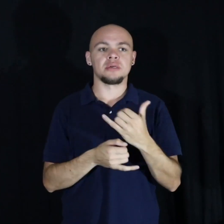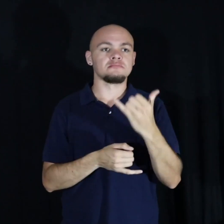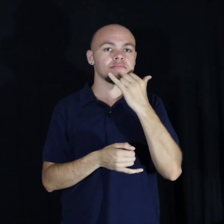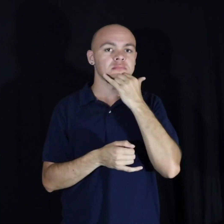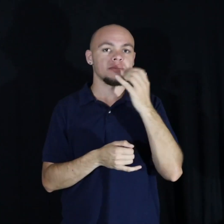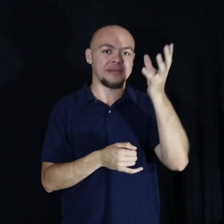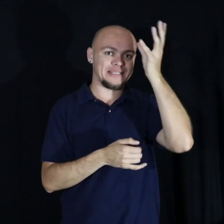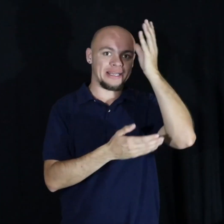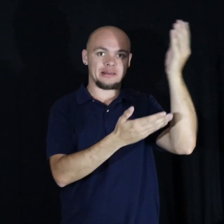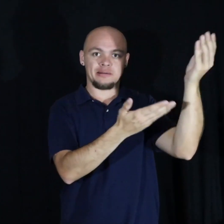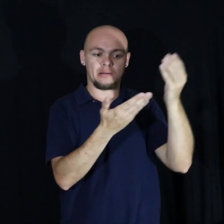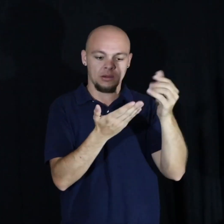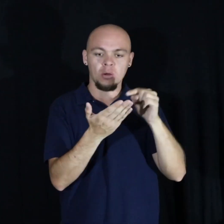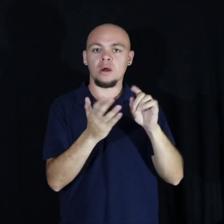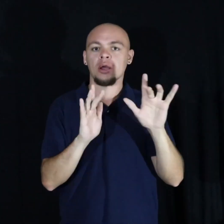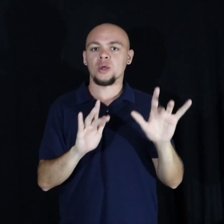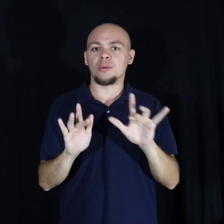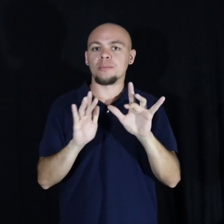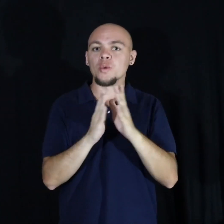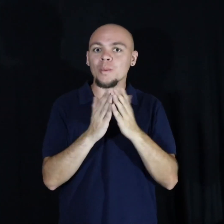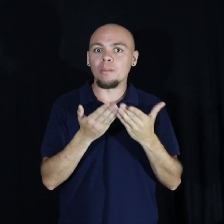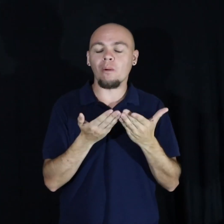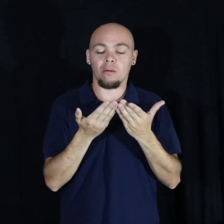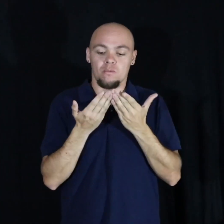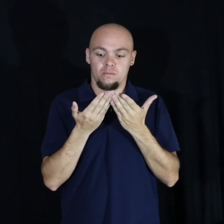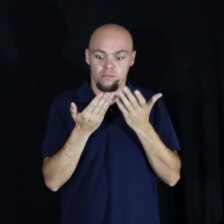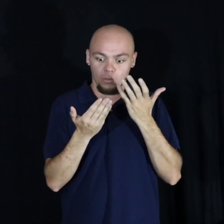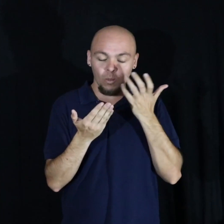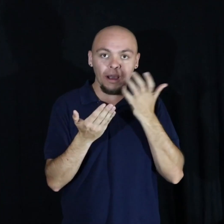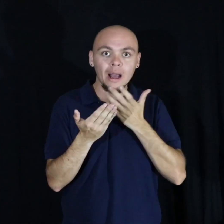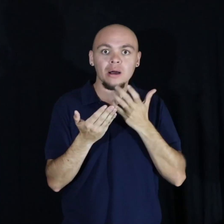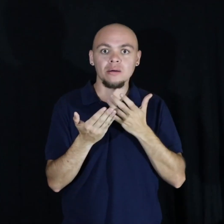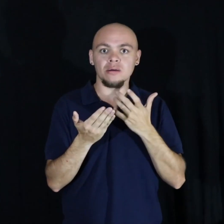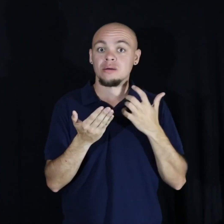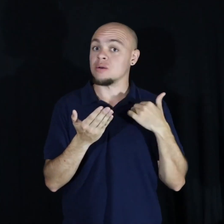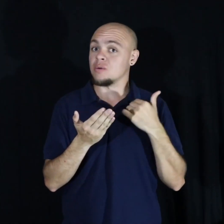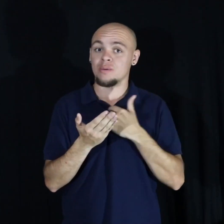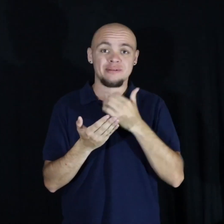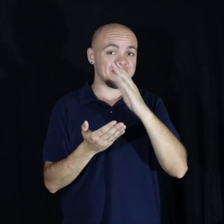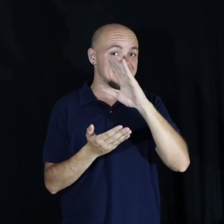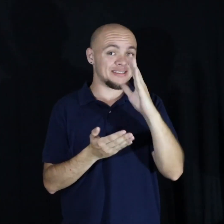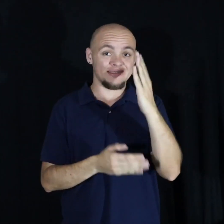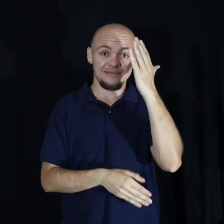my dad given me a book on computers or electronics. We would never know.